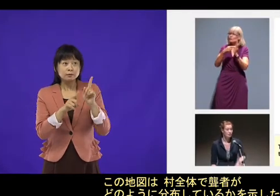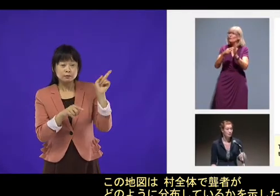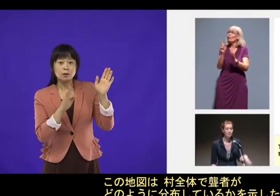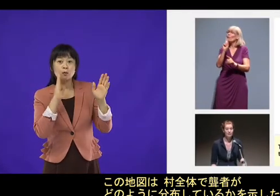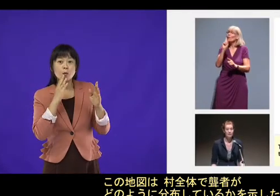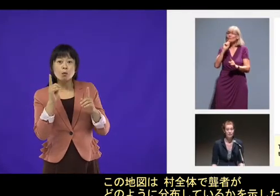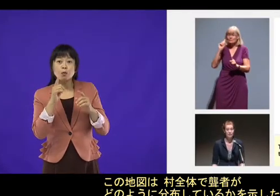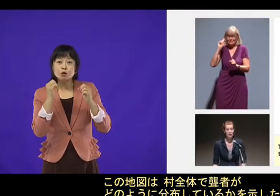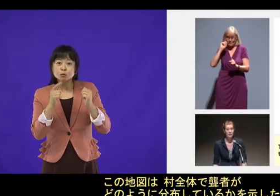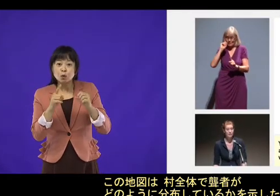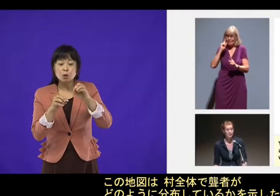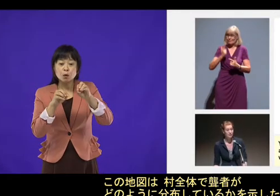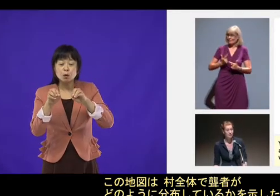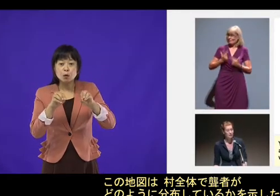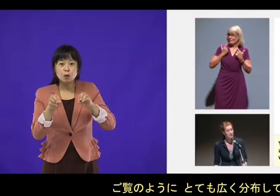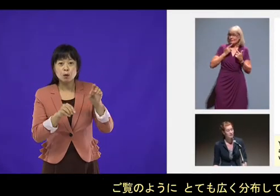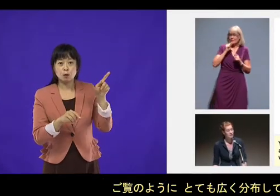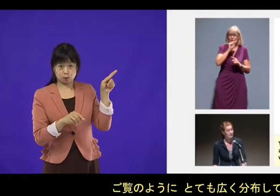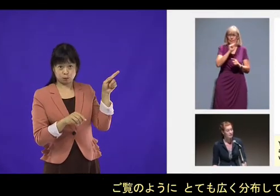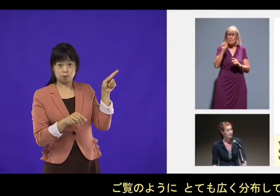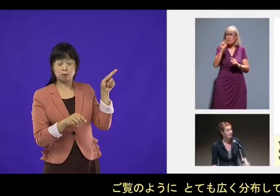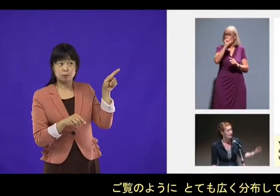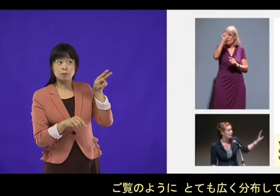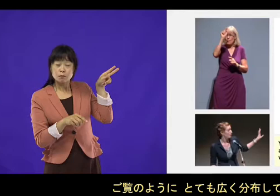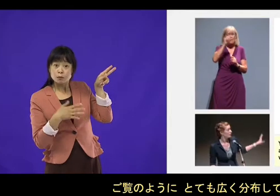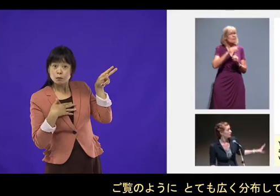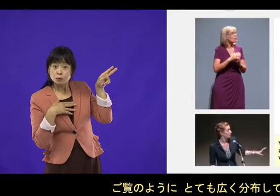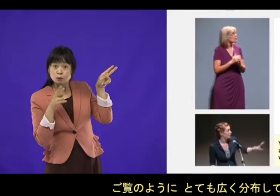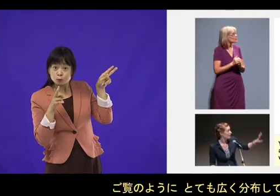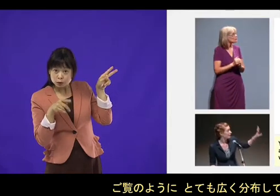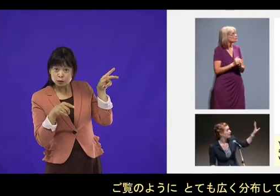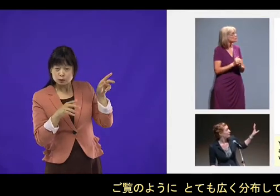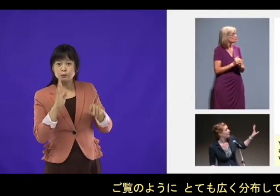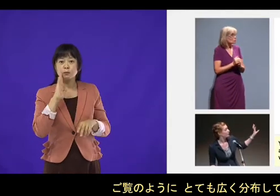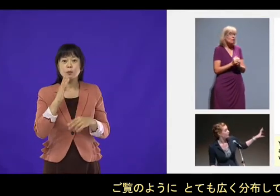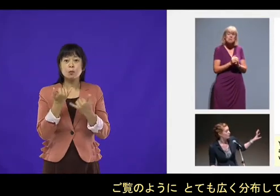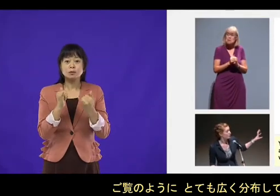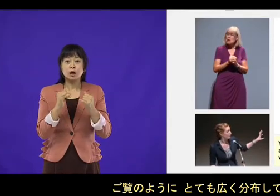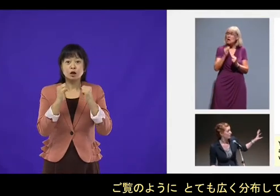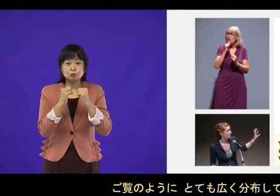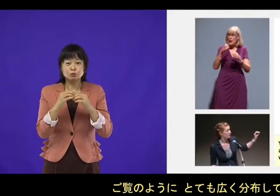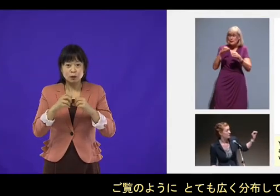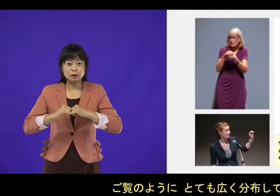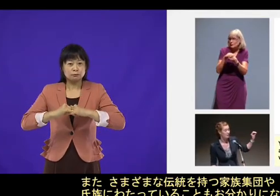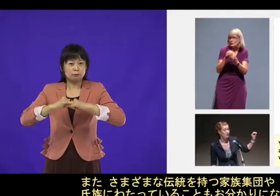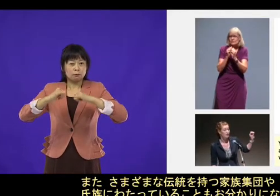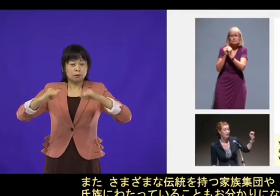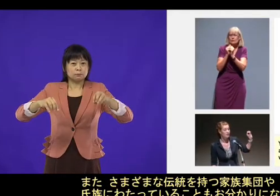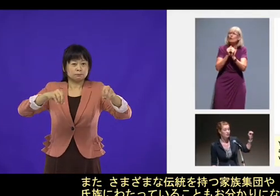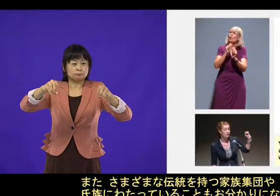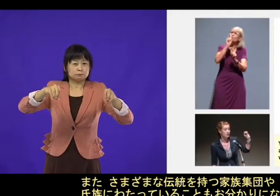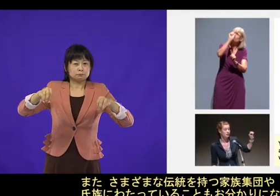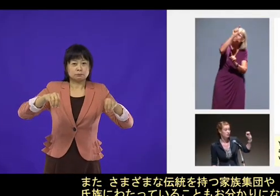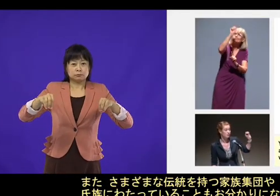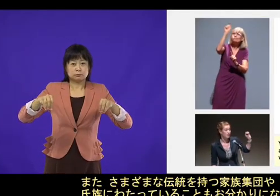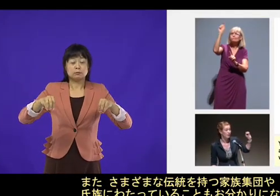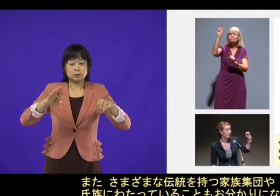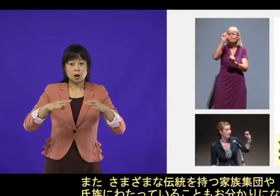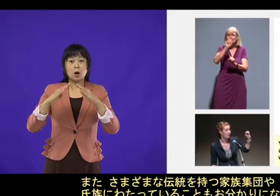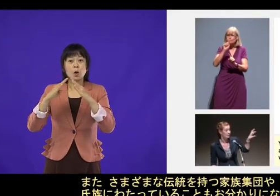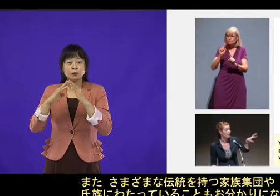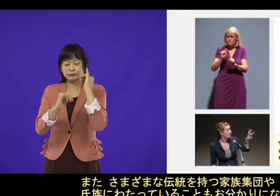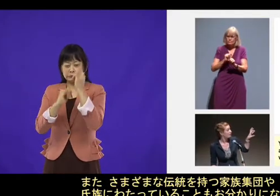people geographically throughout the village. And you can see that they're really well spread also across the different